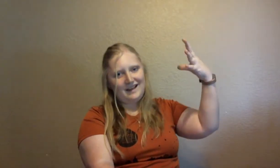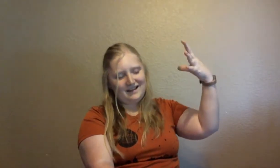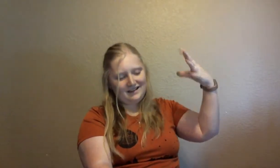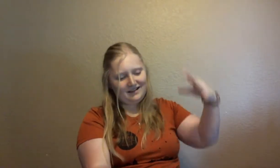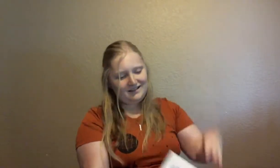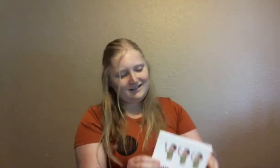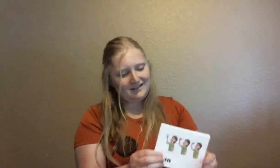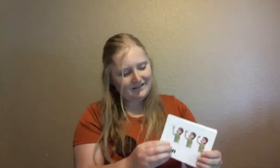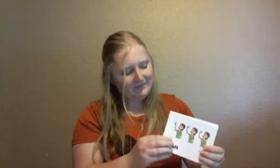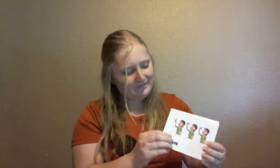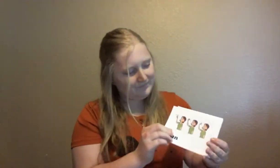sun.